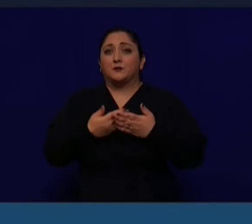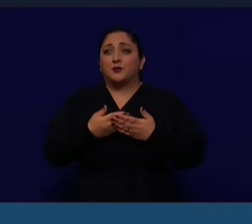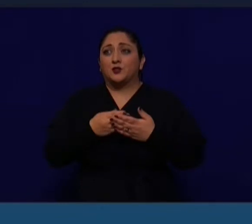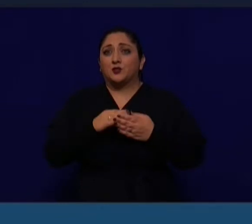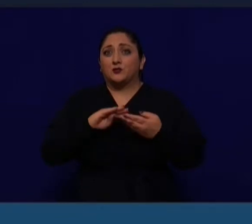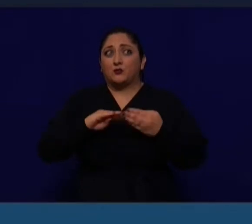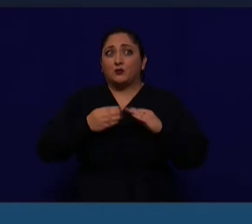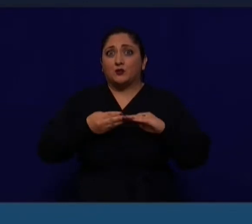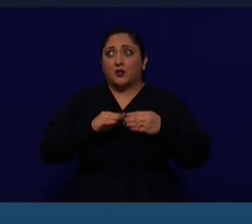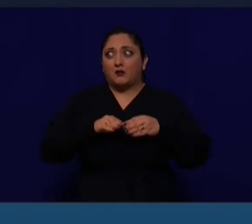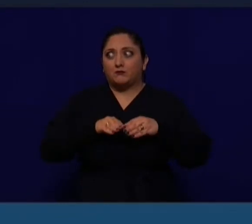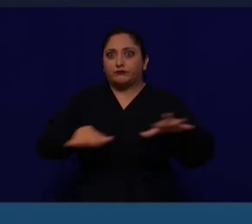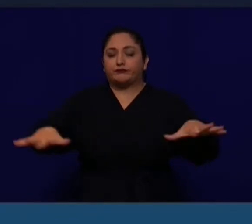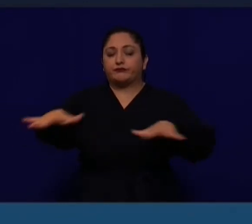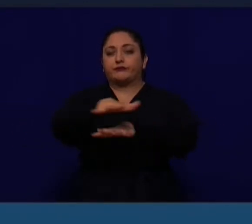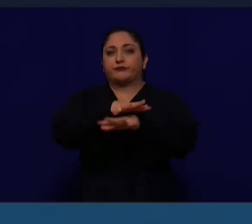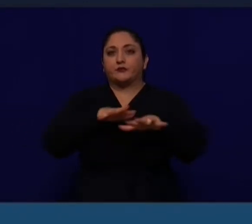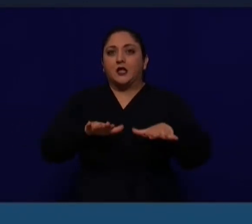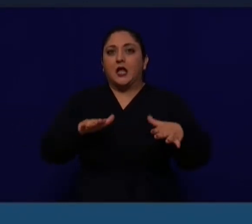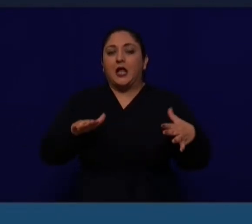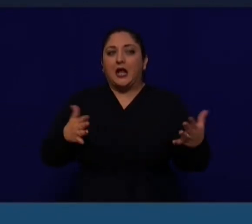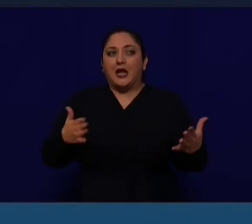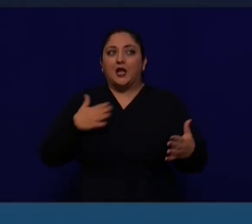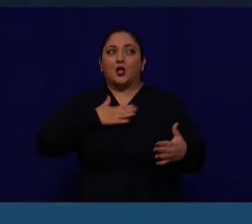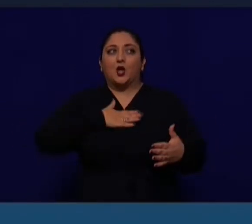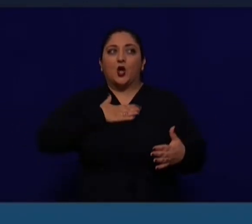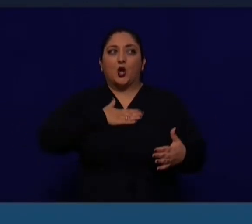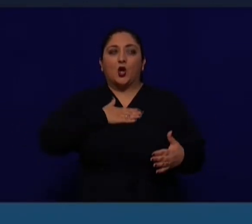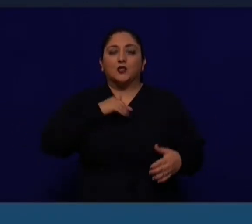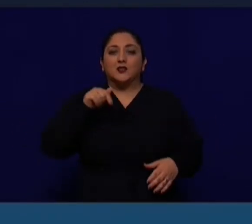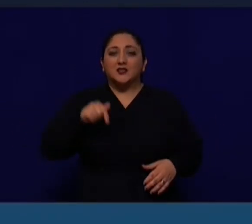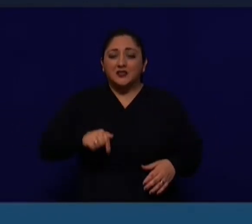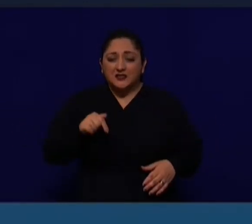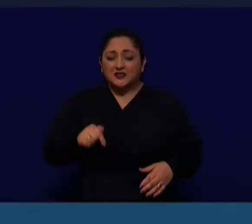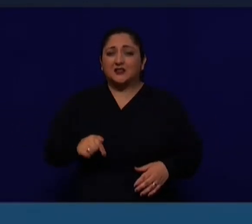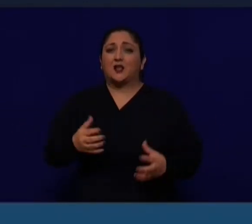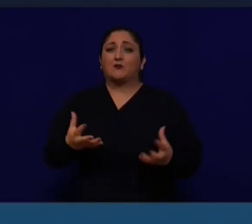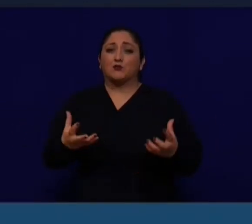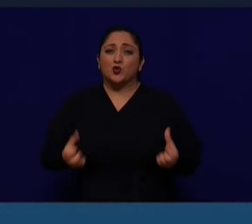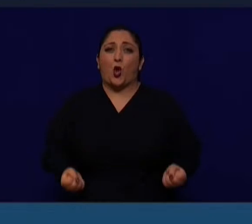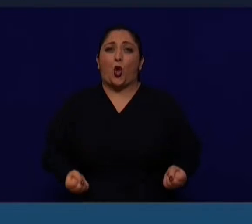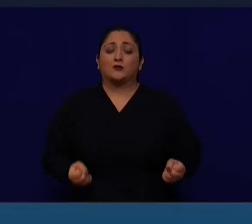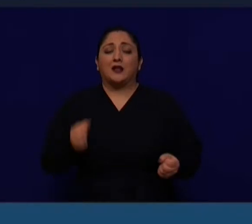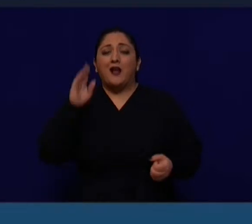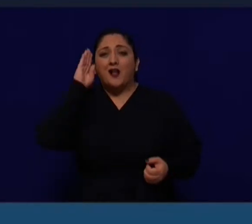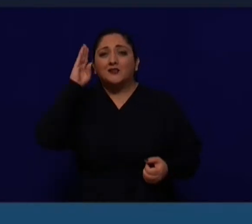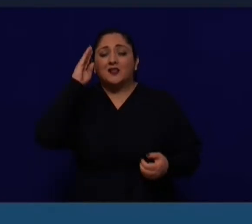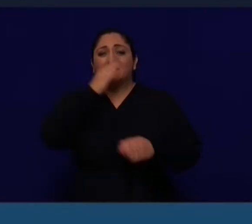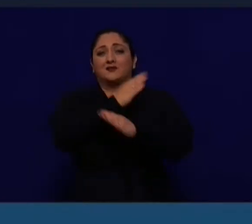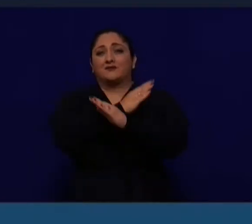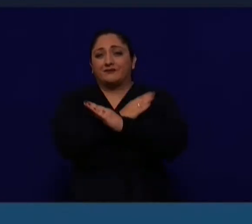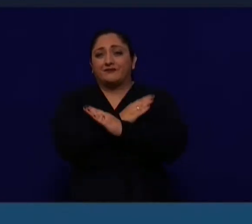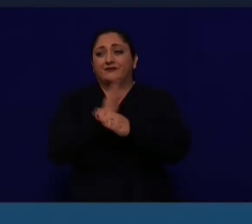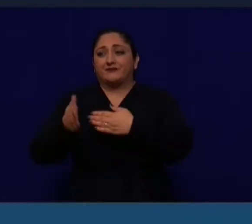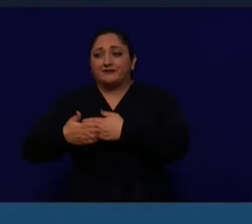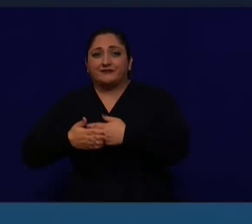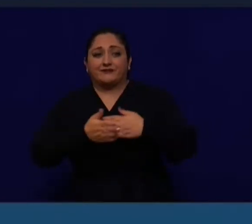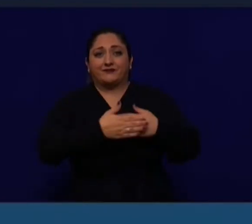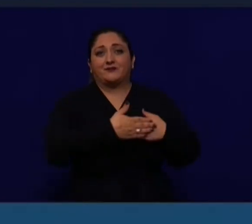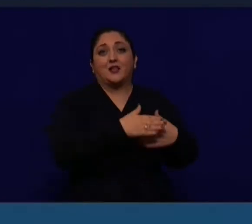fil-komunità. U għalhekk li aħna ħassejna li għandu jkun hemm iktar strezzetta tal-miżuri la darba rajna dal-varjant u rajna